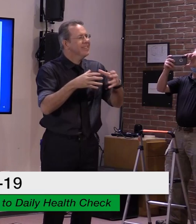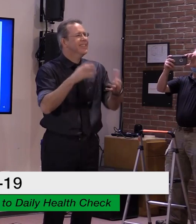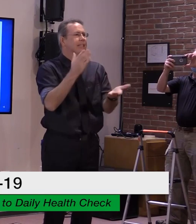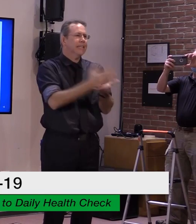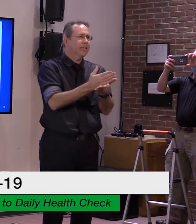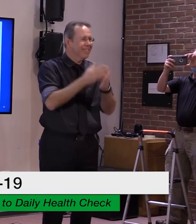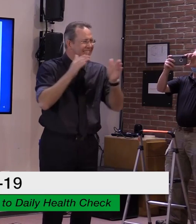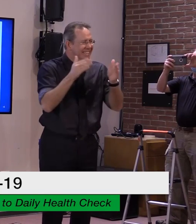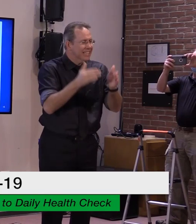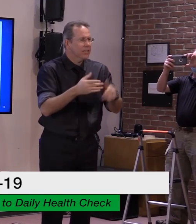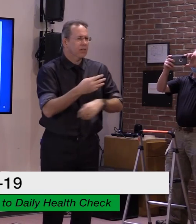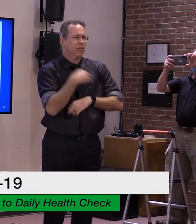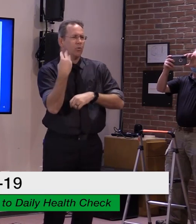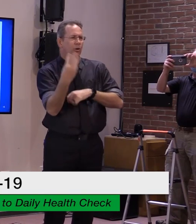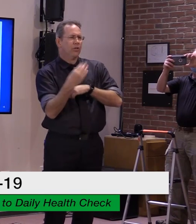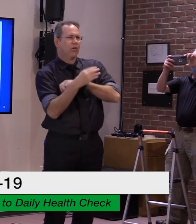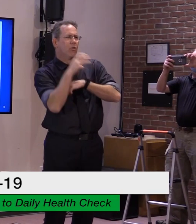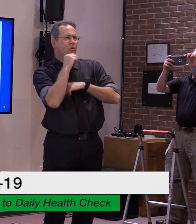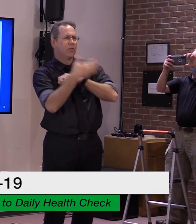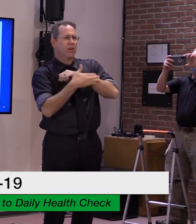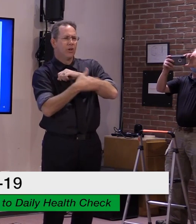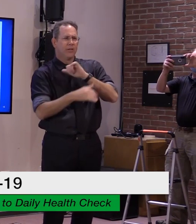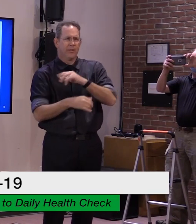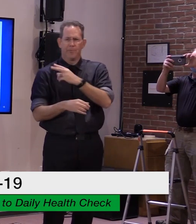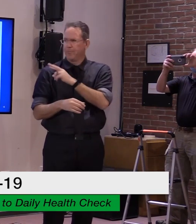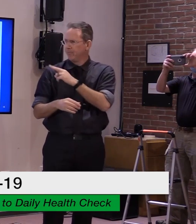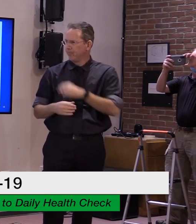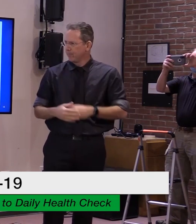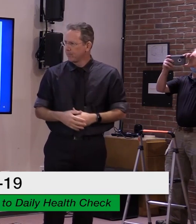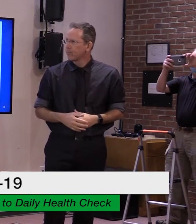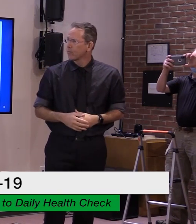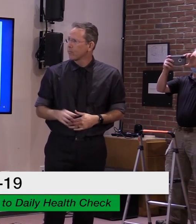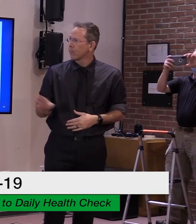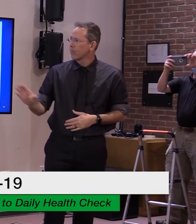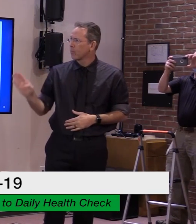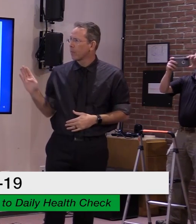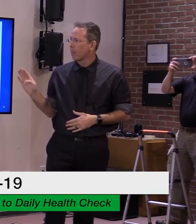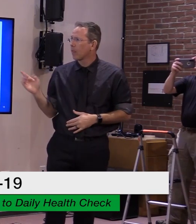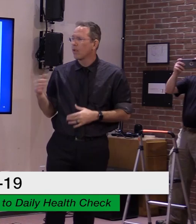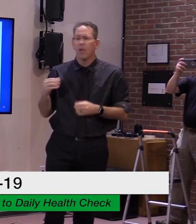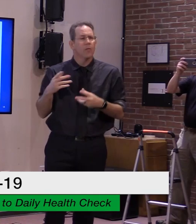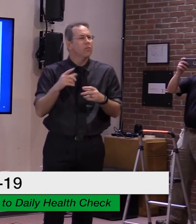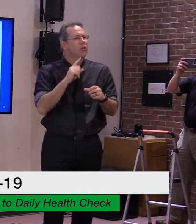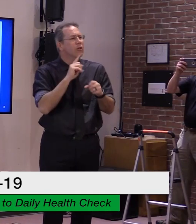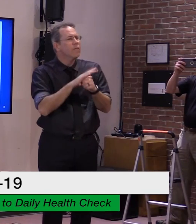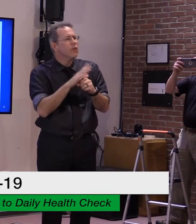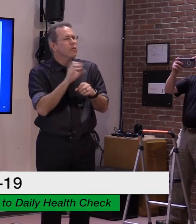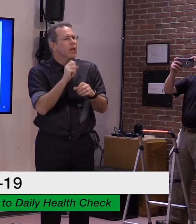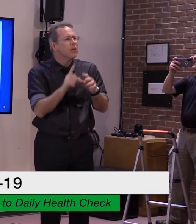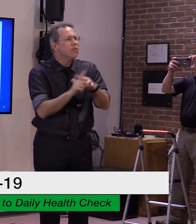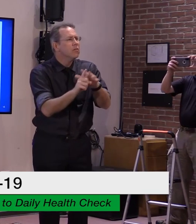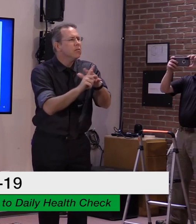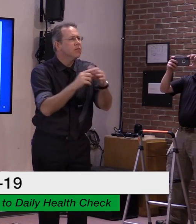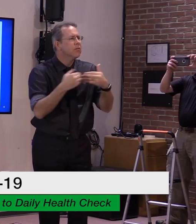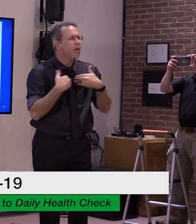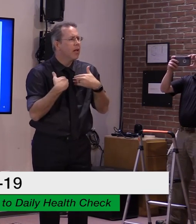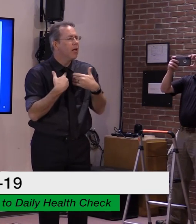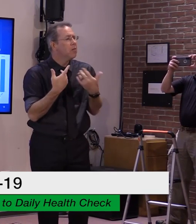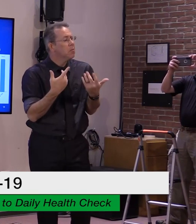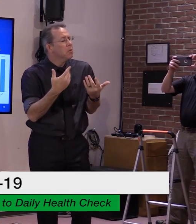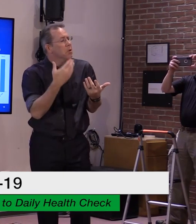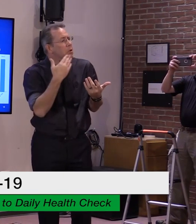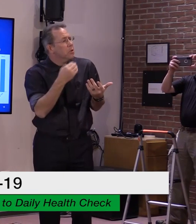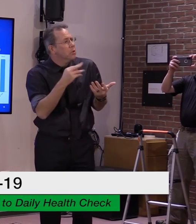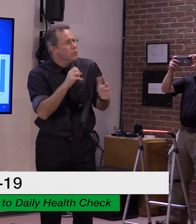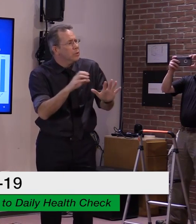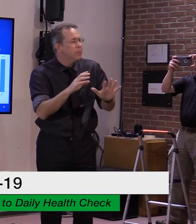now there are some reasons to be optimistic about the numbers that were seen for one if we skip ahead